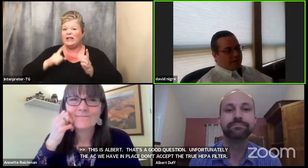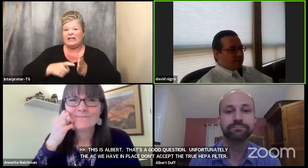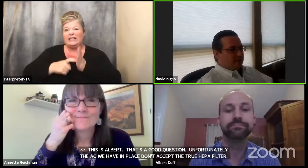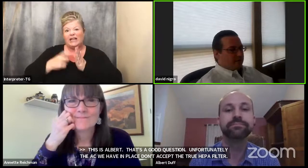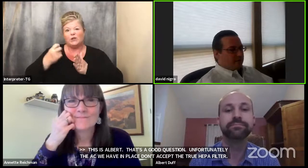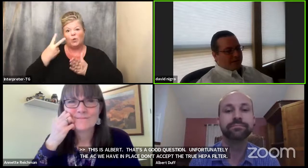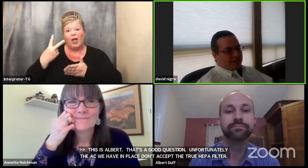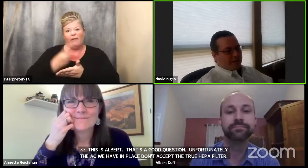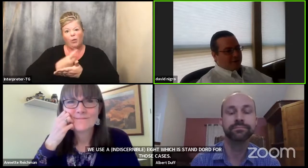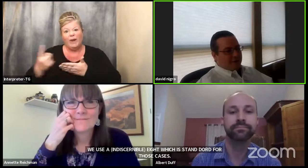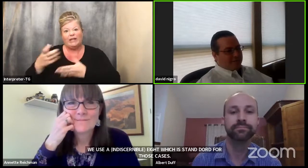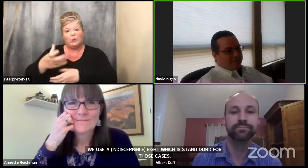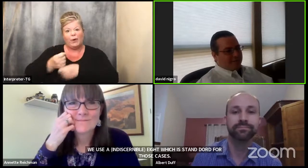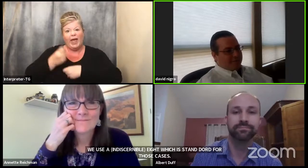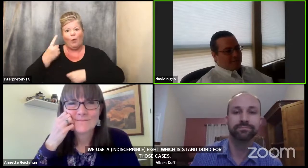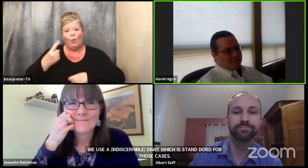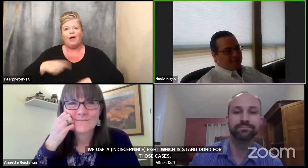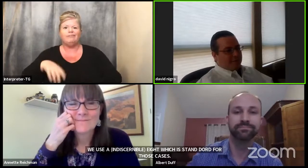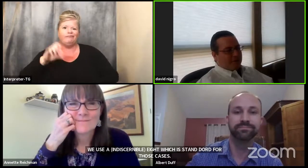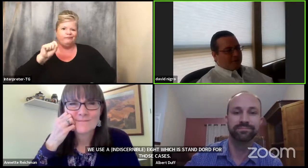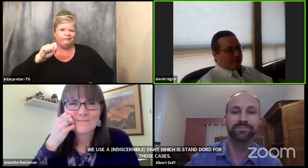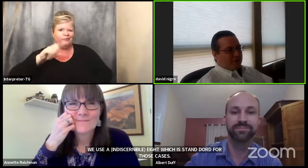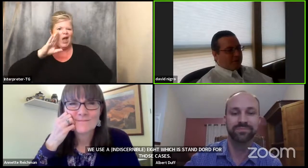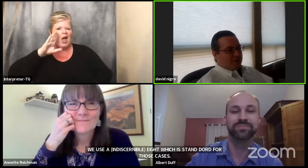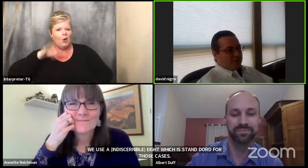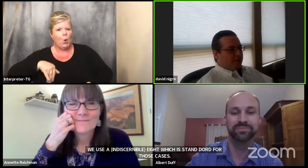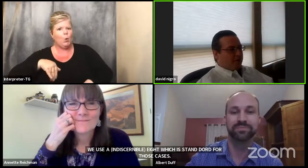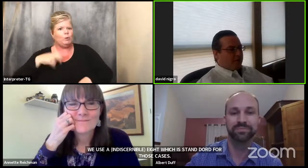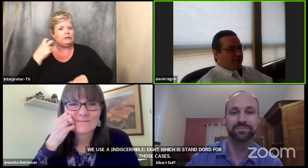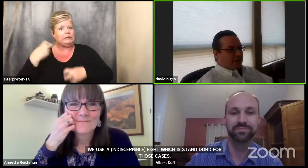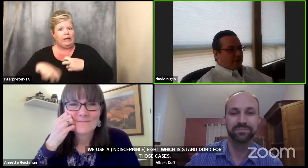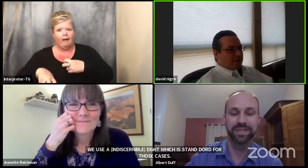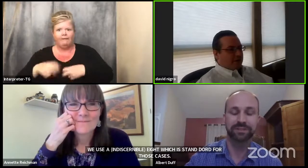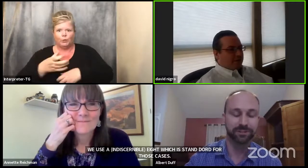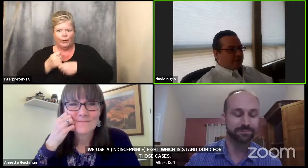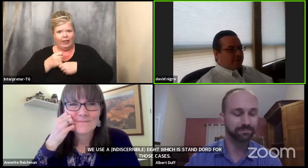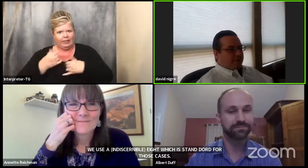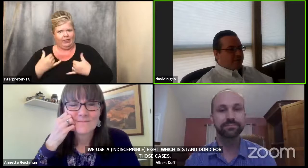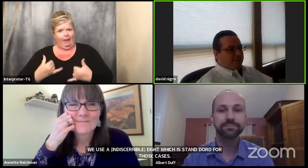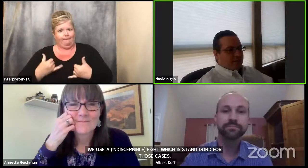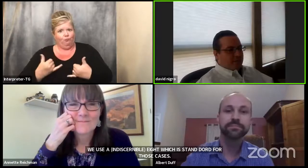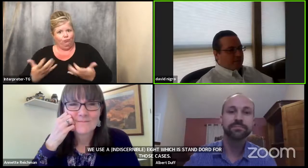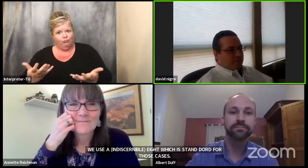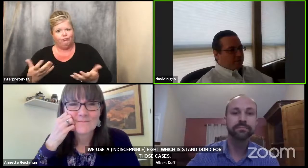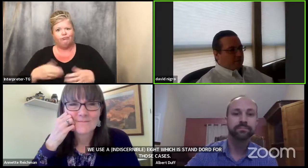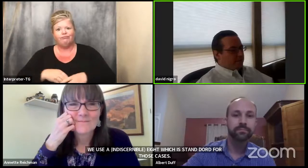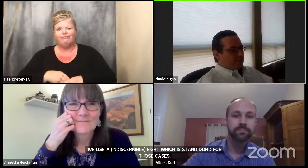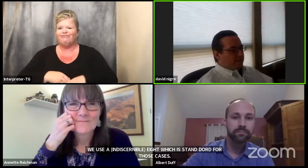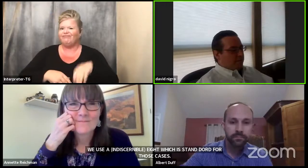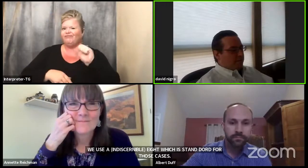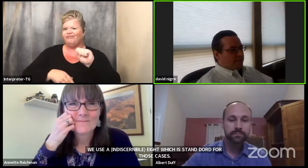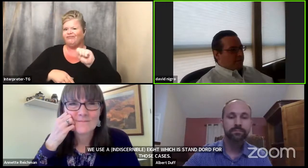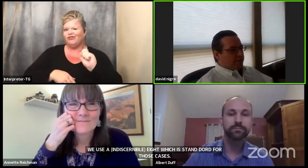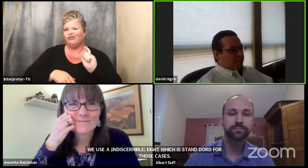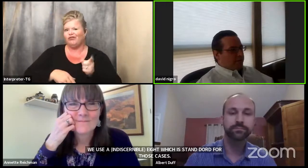yeah, I know these types of things are hard to procure at this point. Yes, sir. From my other questions are